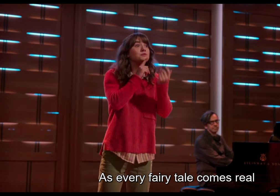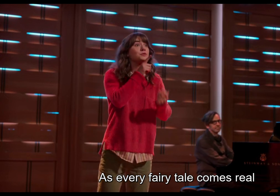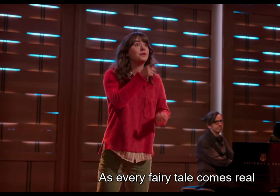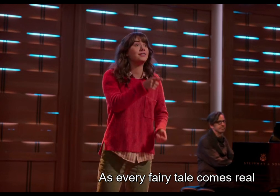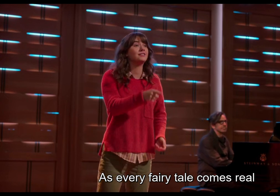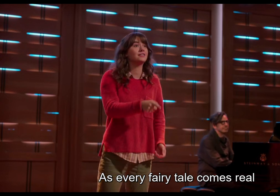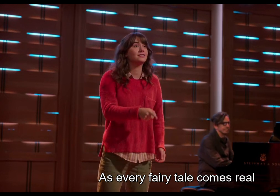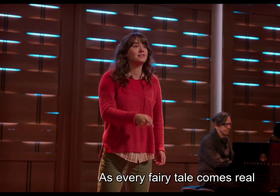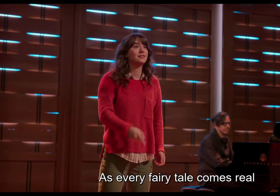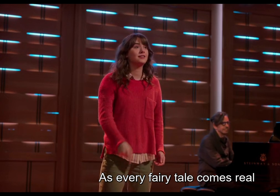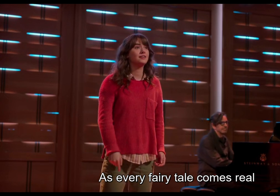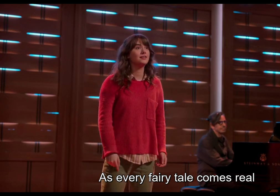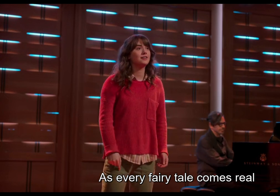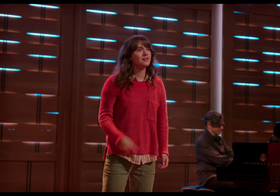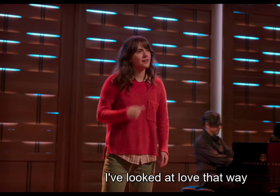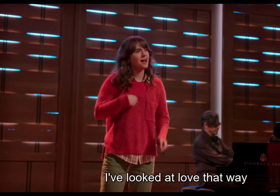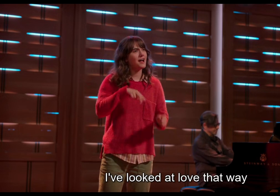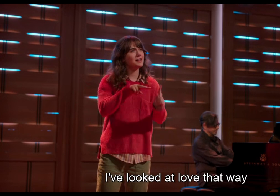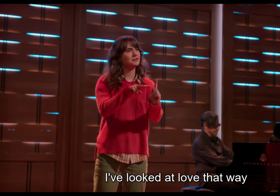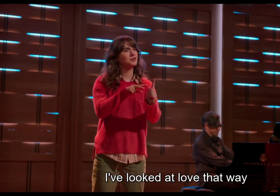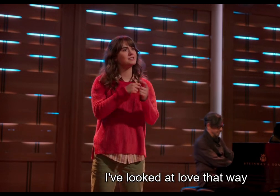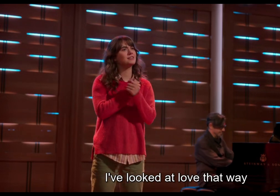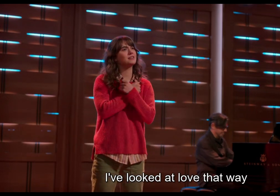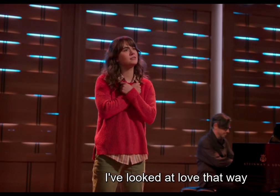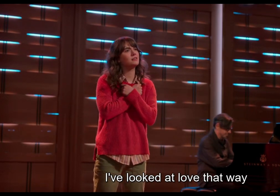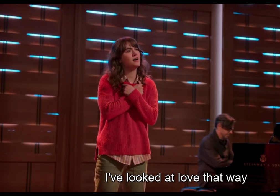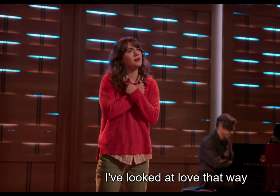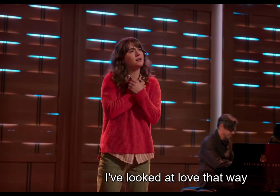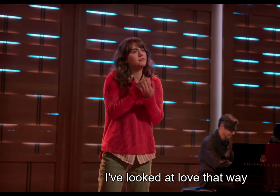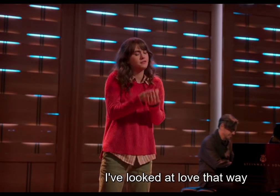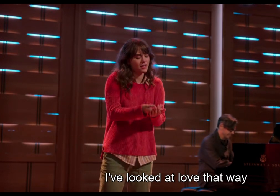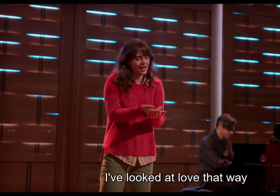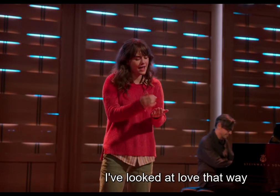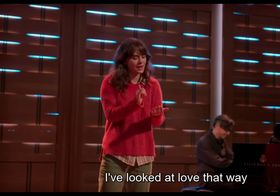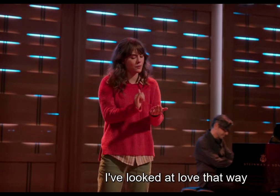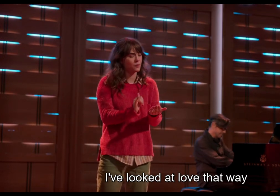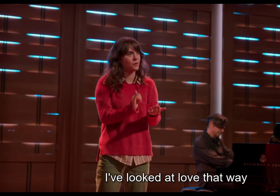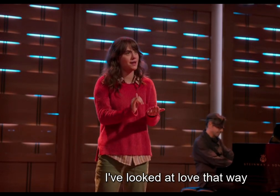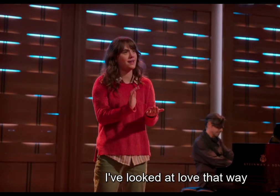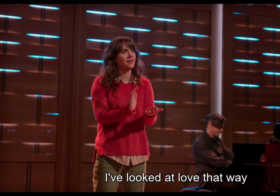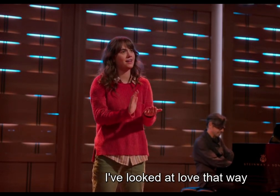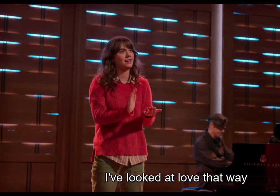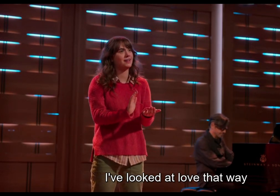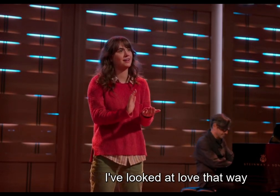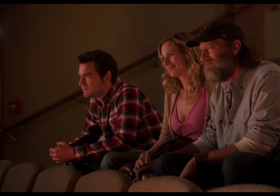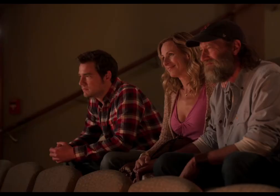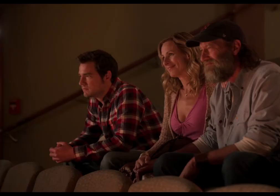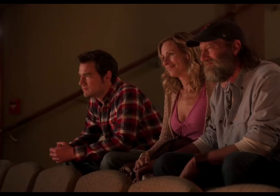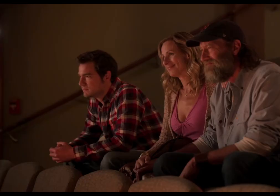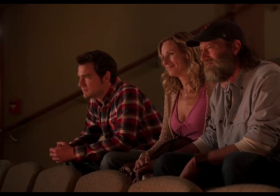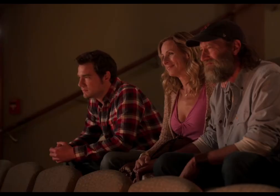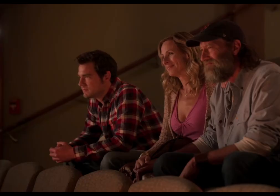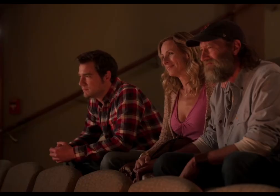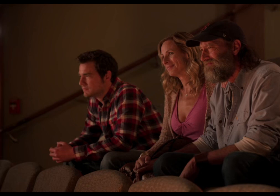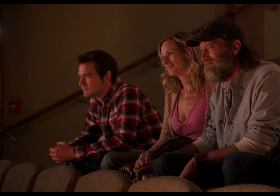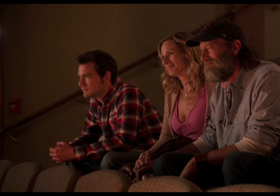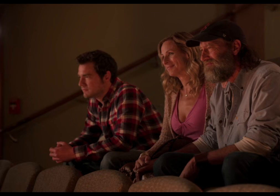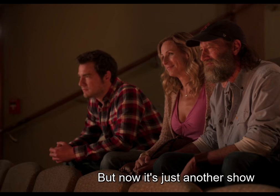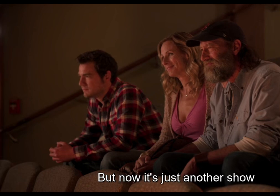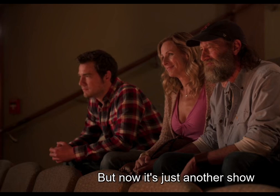real I've looked at love that way But